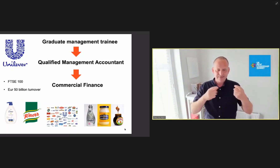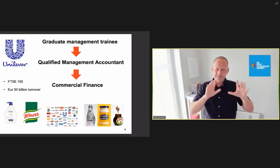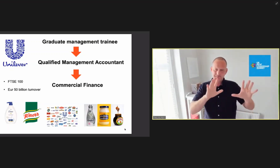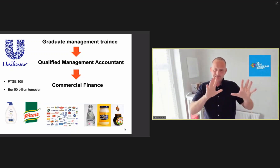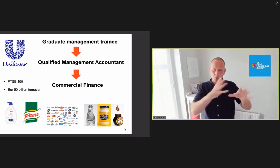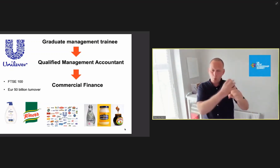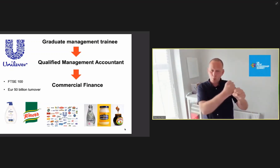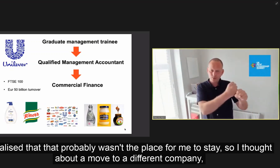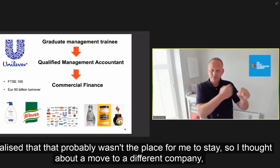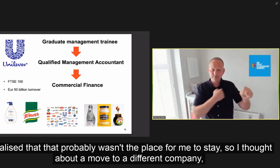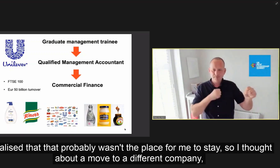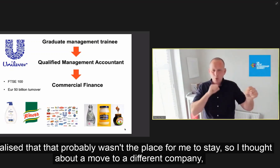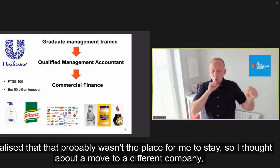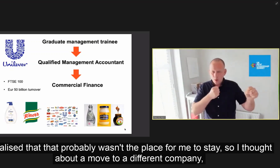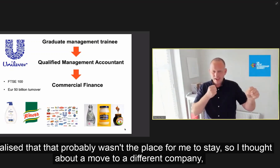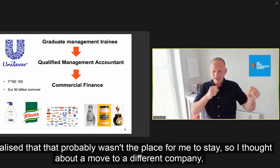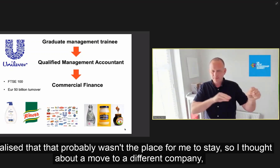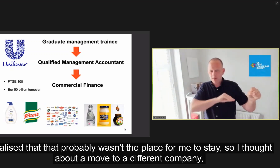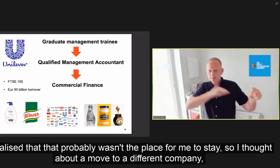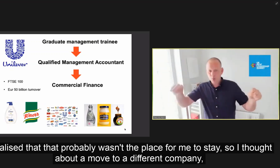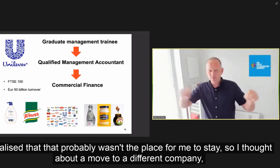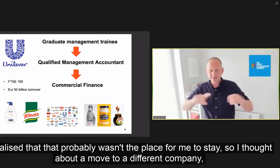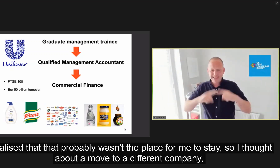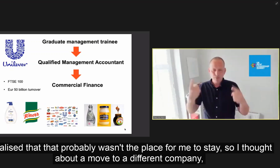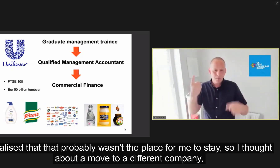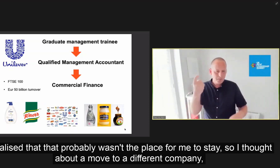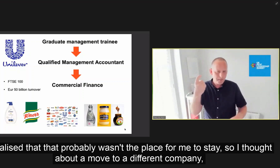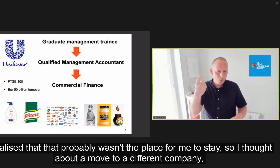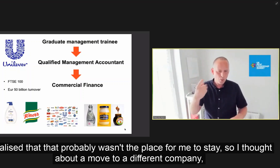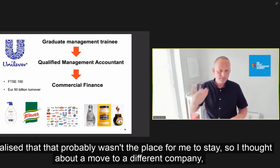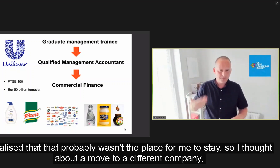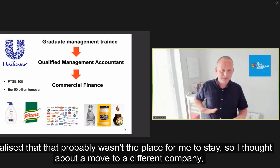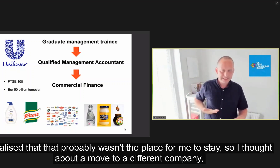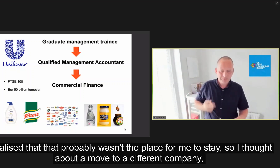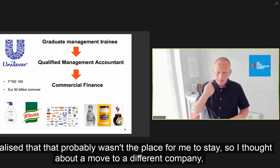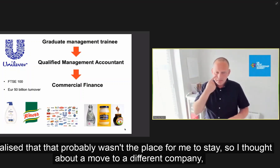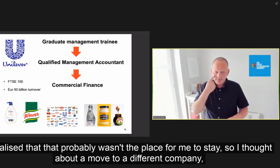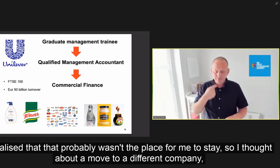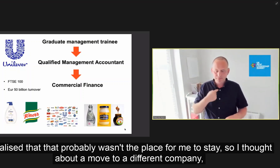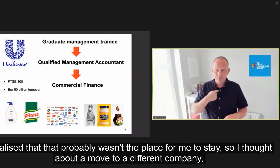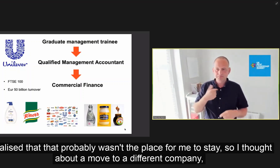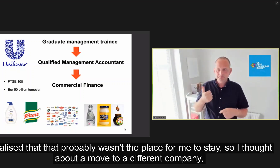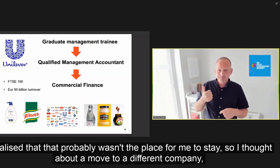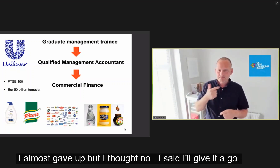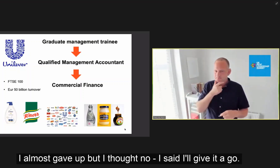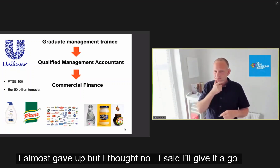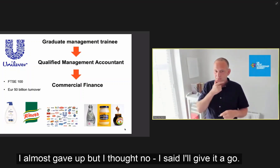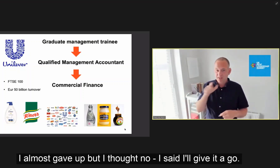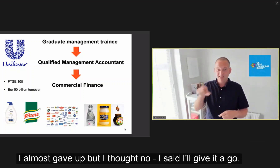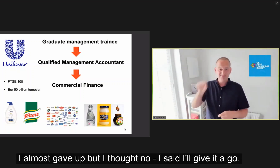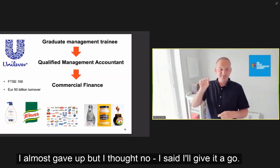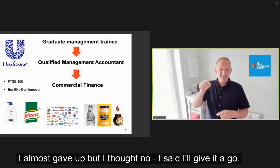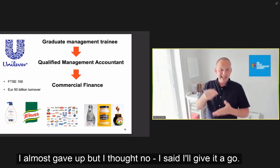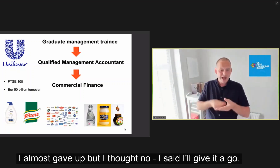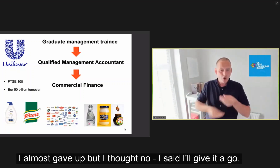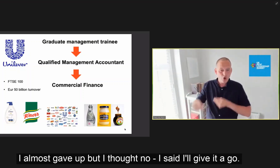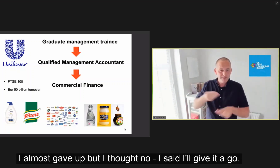probably wasn't the place for me to stay. So I thought about a move to a different company. I almost gave up, but I thought, no, I'll give it a